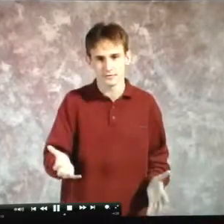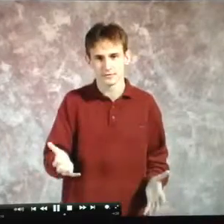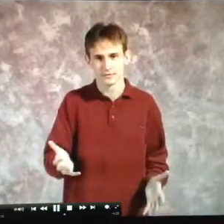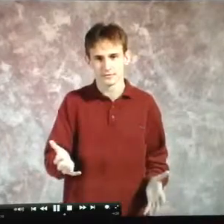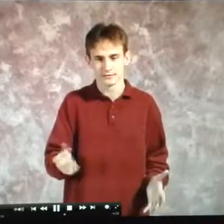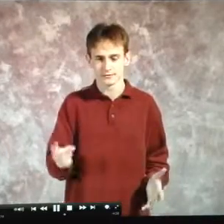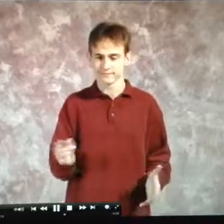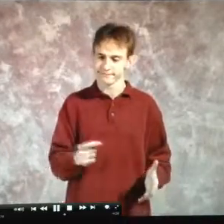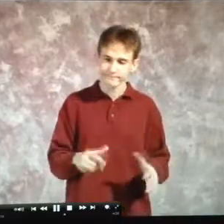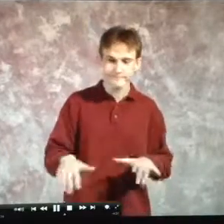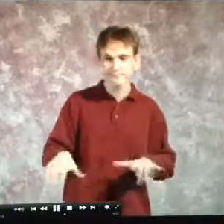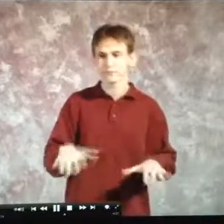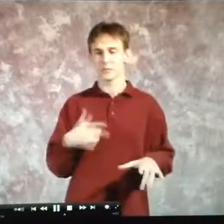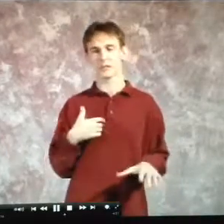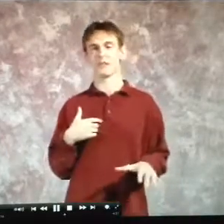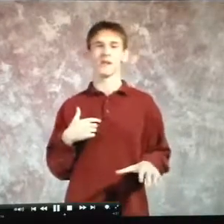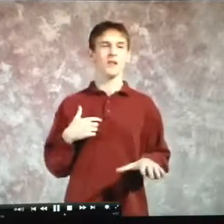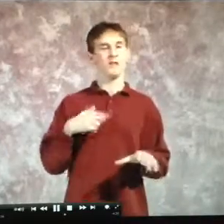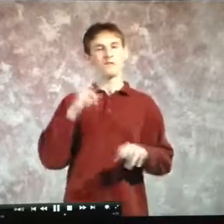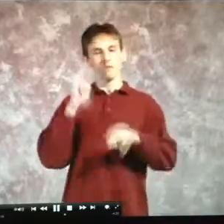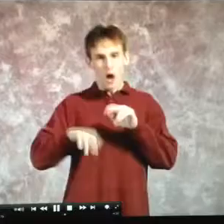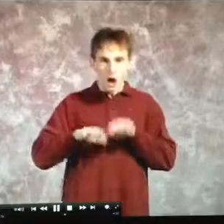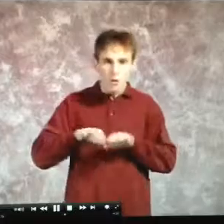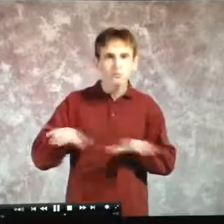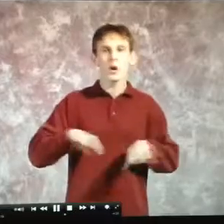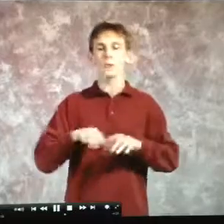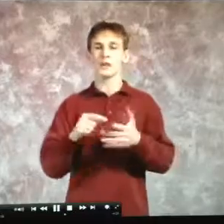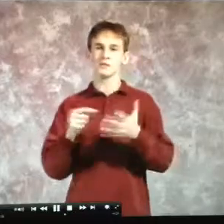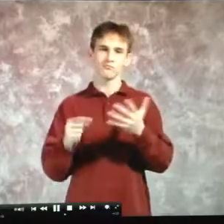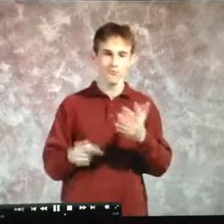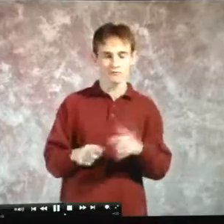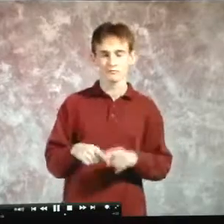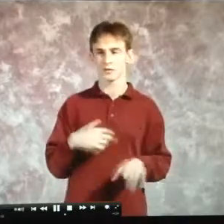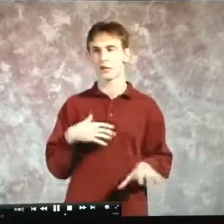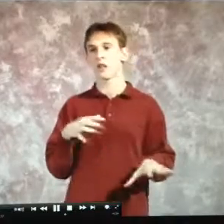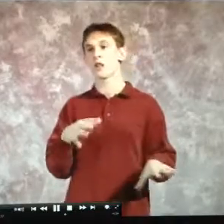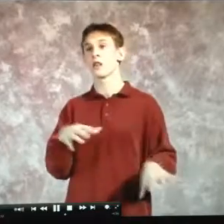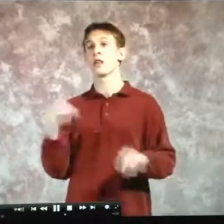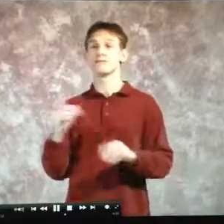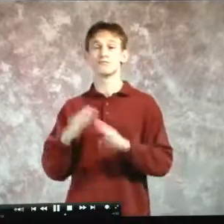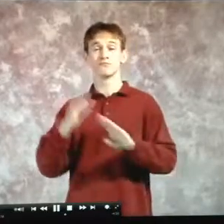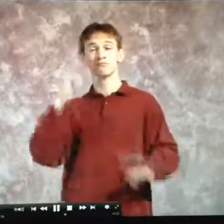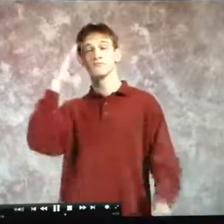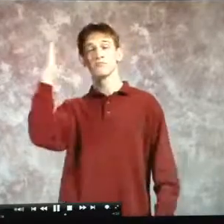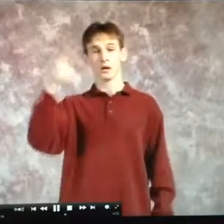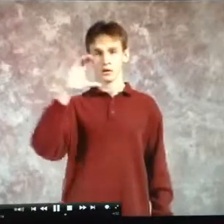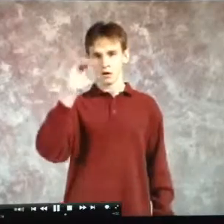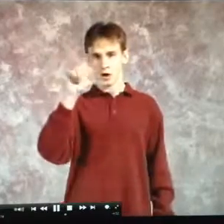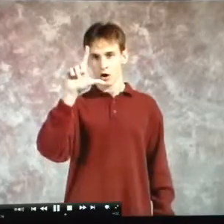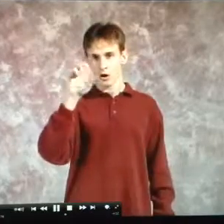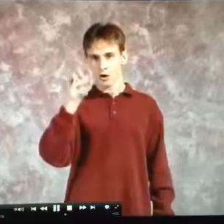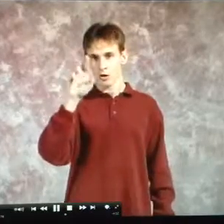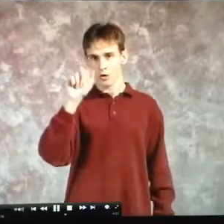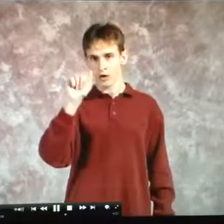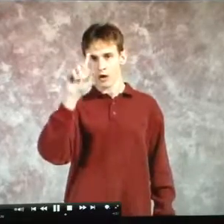didn't want to miss that. So it was fun. We went swimming and did a bunch of different things. We left, and then we went